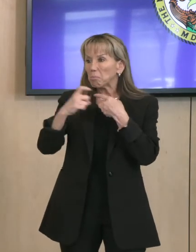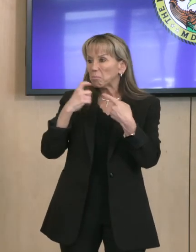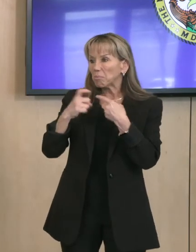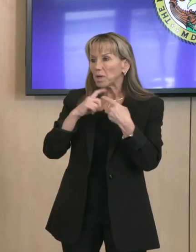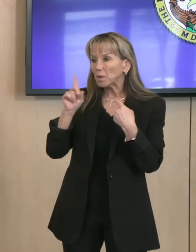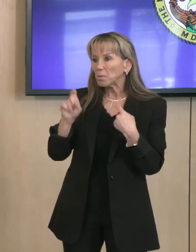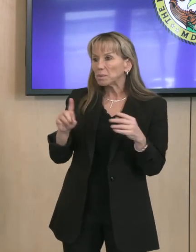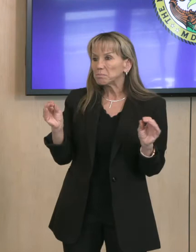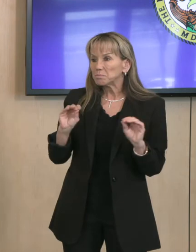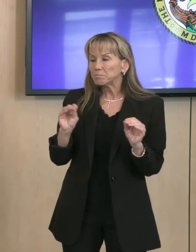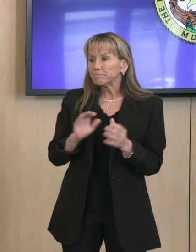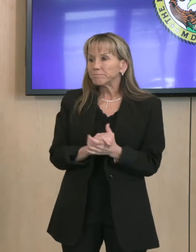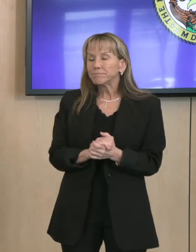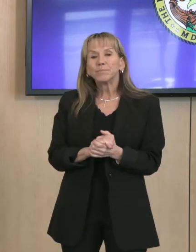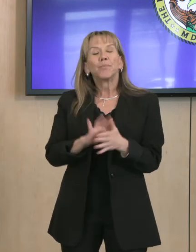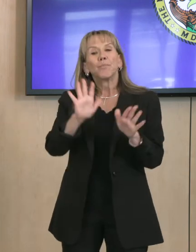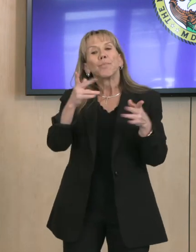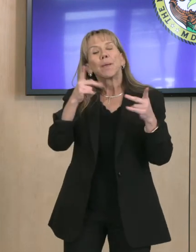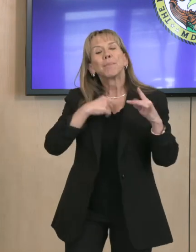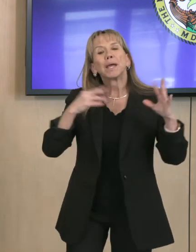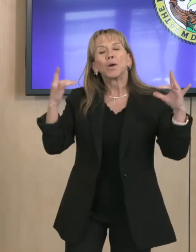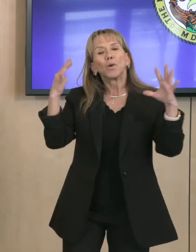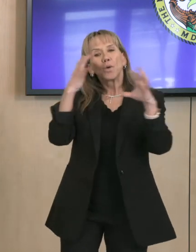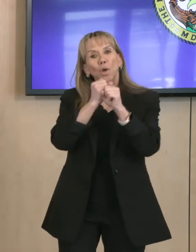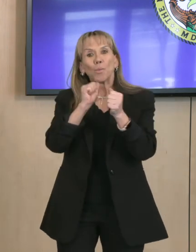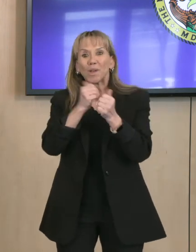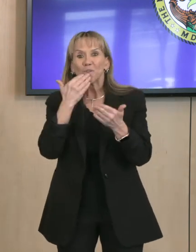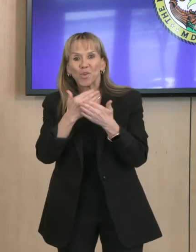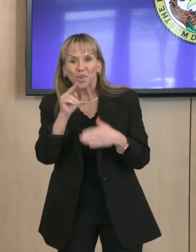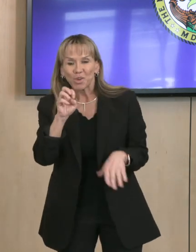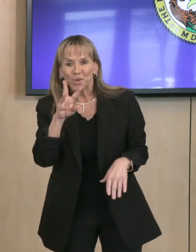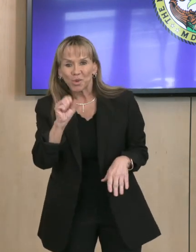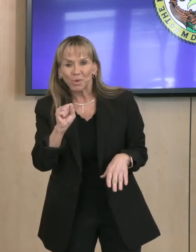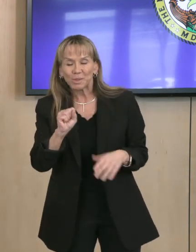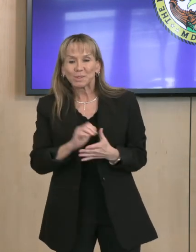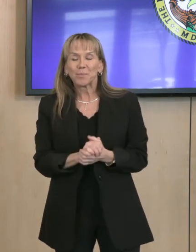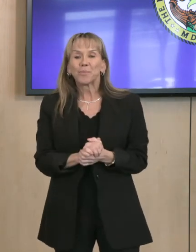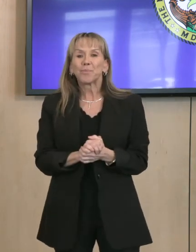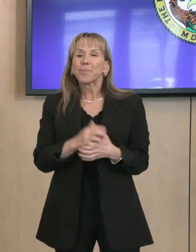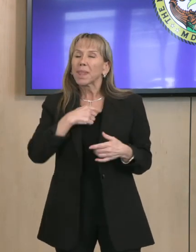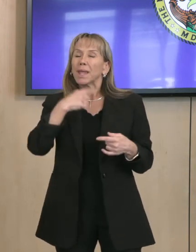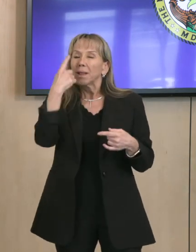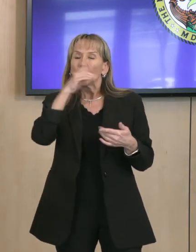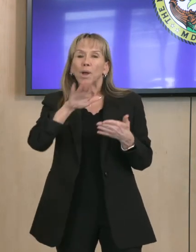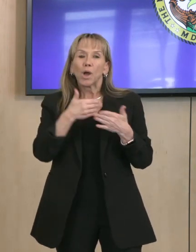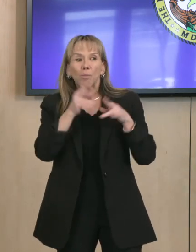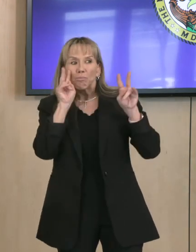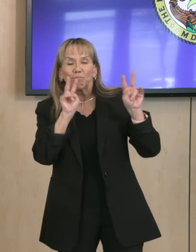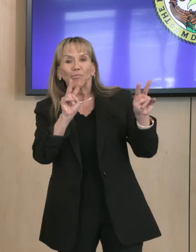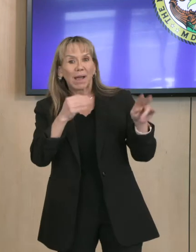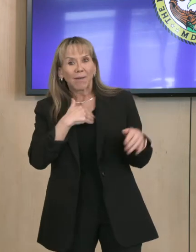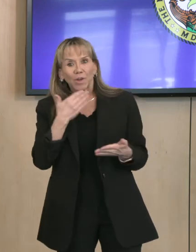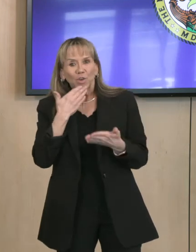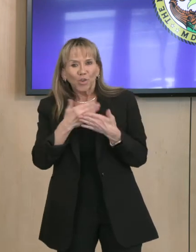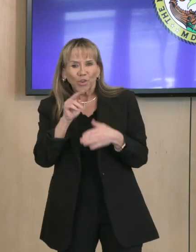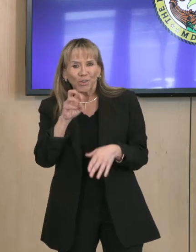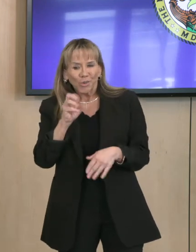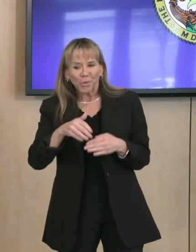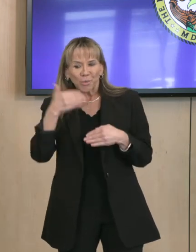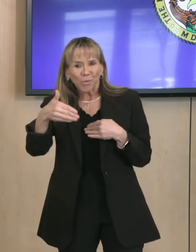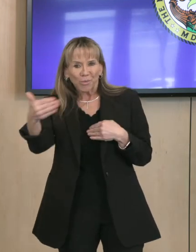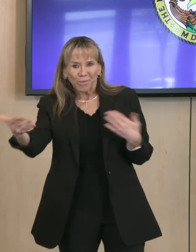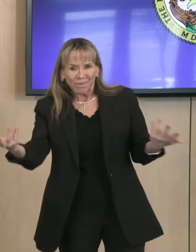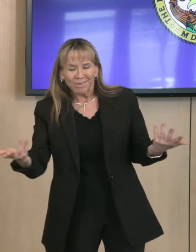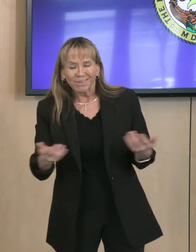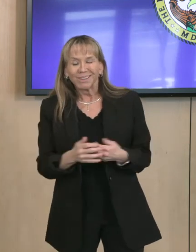questions. So let me close with some good news. I think we're all looking forward to having some good news once in a while. And